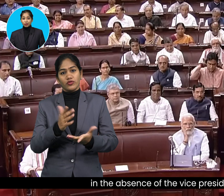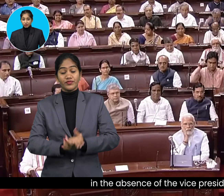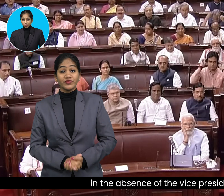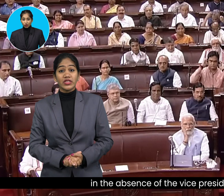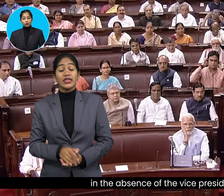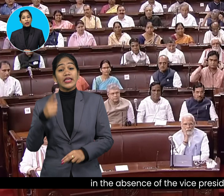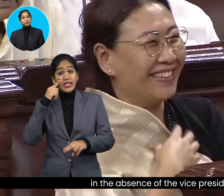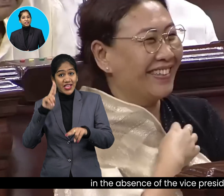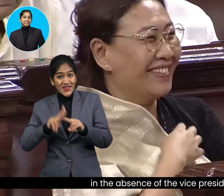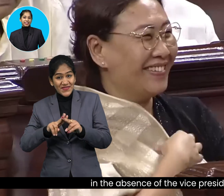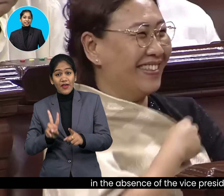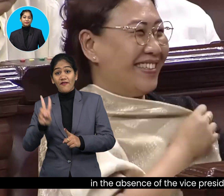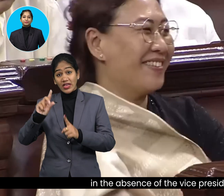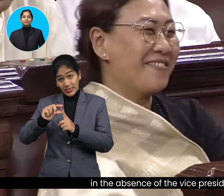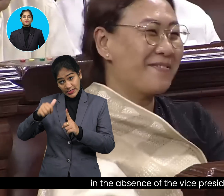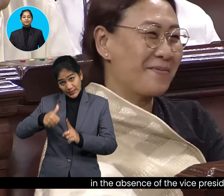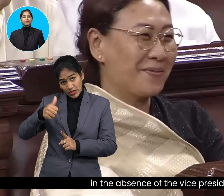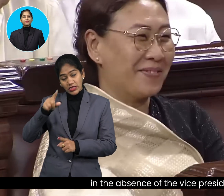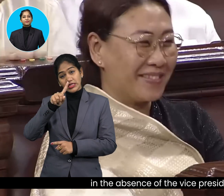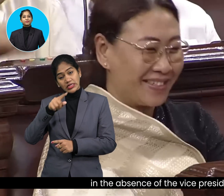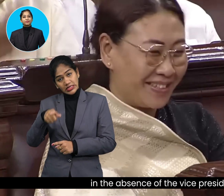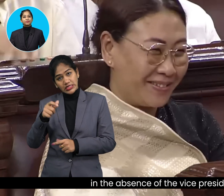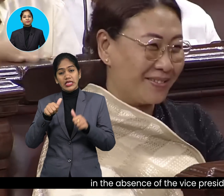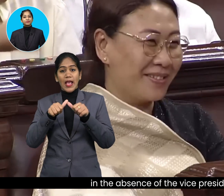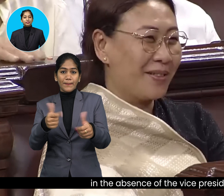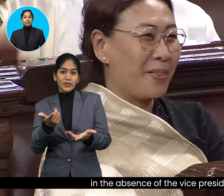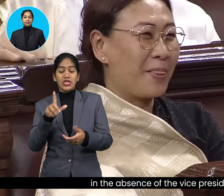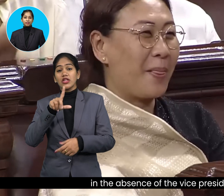In the absence of the vice president.